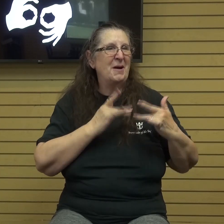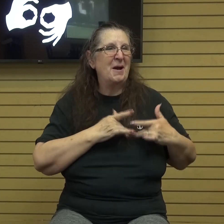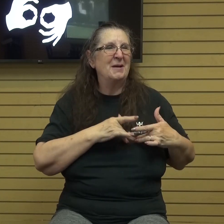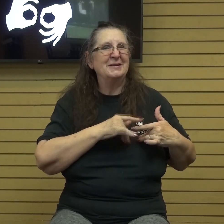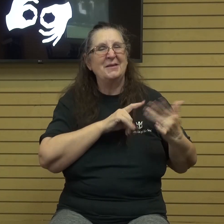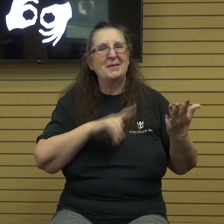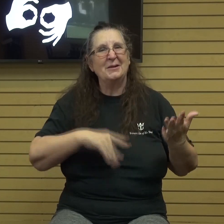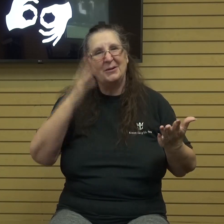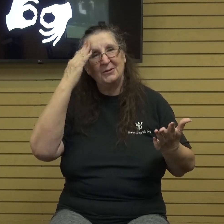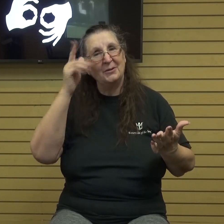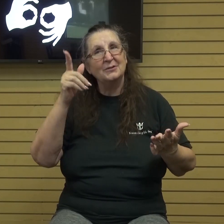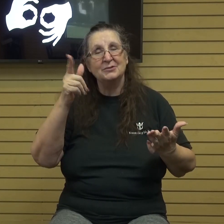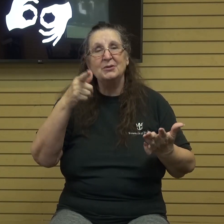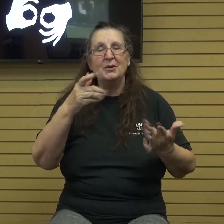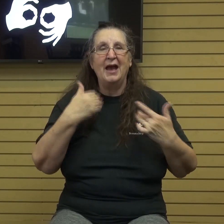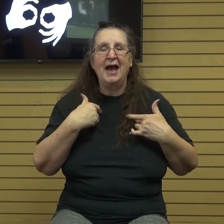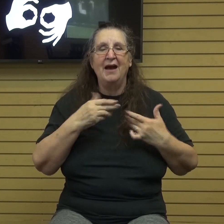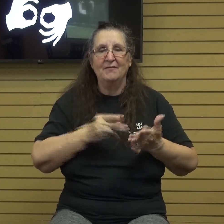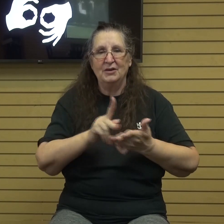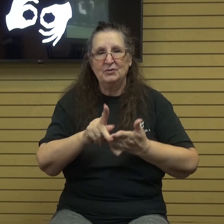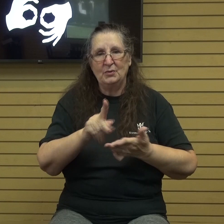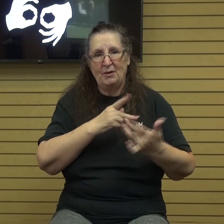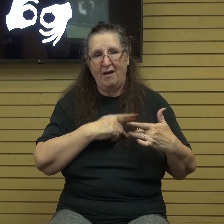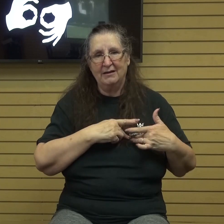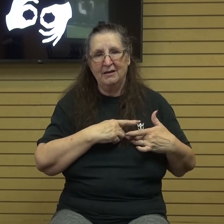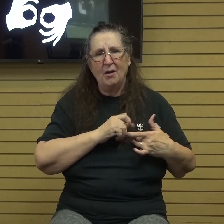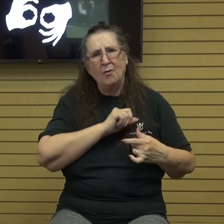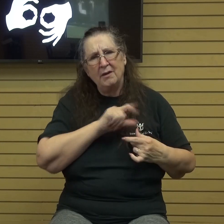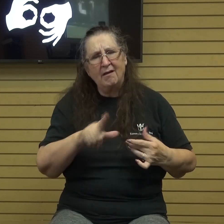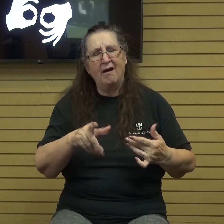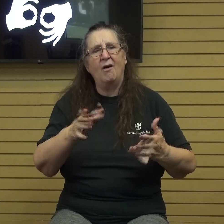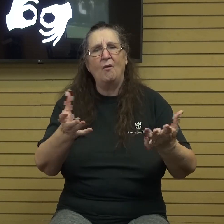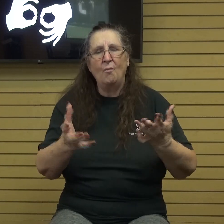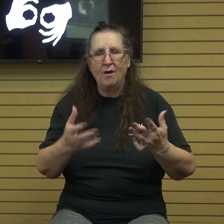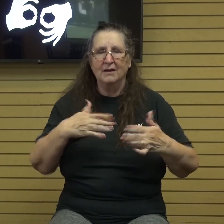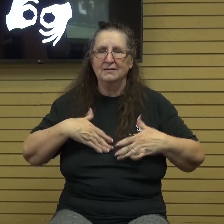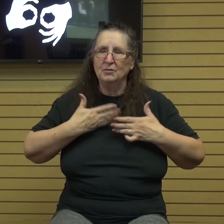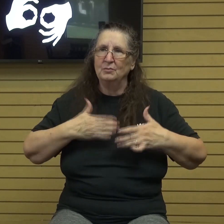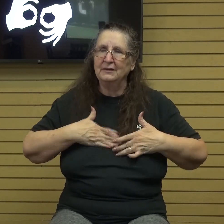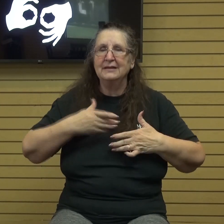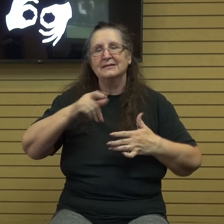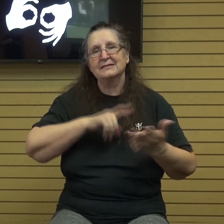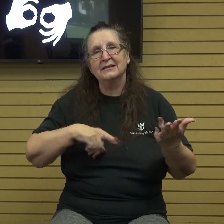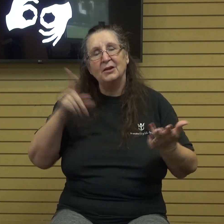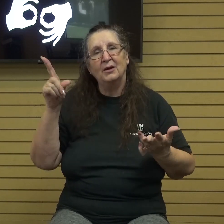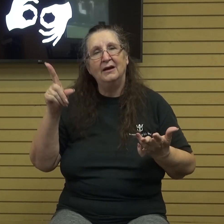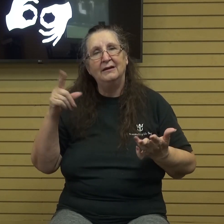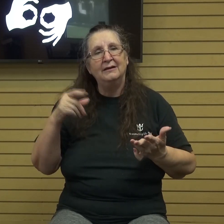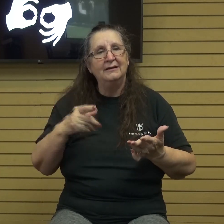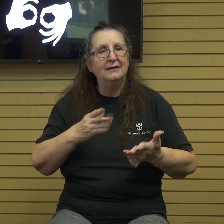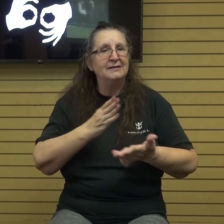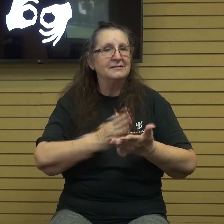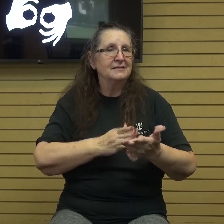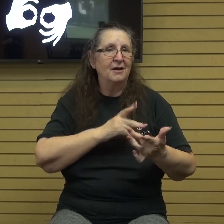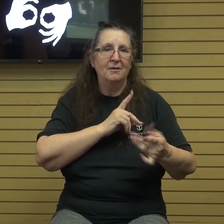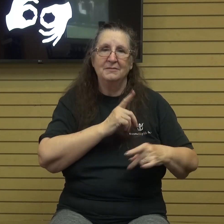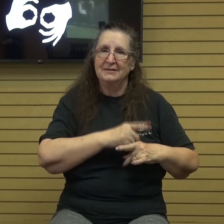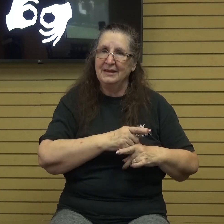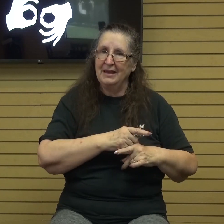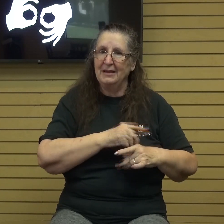have a true heart. And that's, I think, all of our desire. We want to have a heart that pleases the Lord. And some days my heart pleases the Lord and some days it